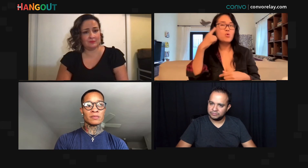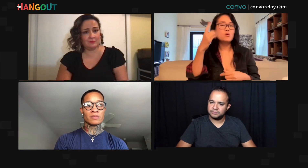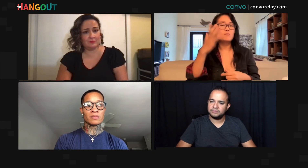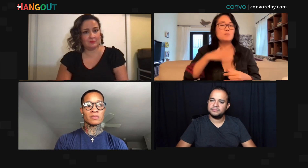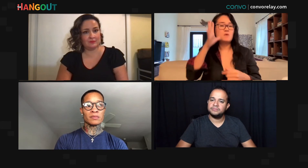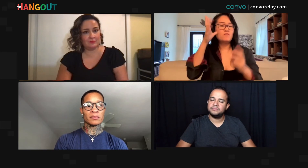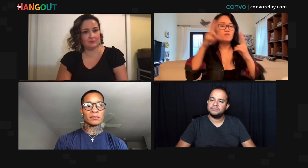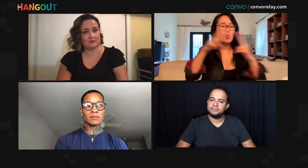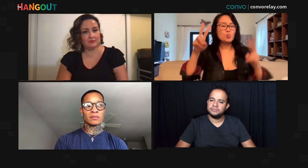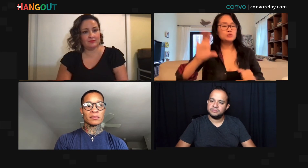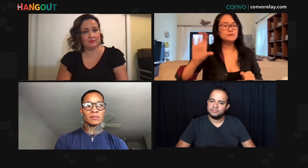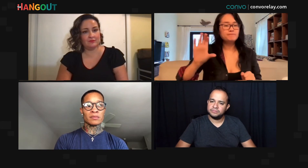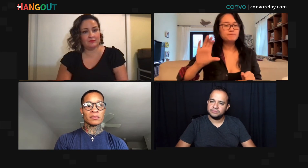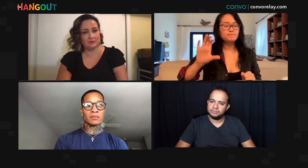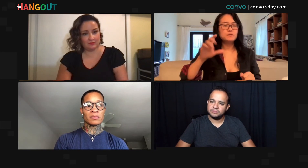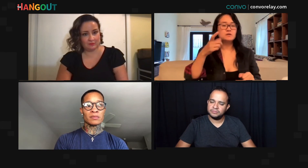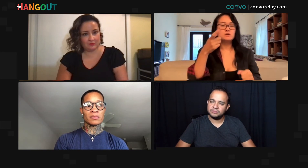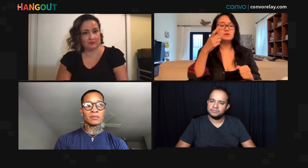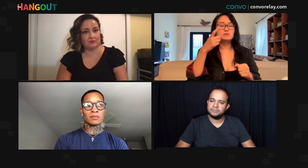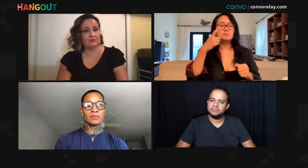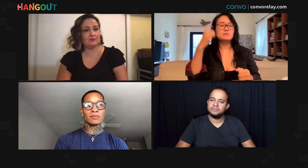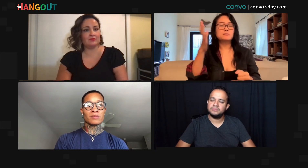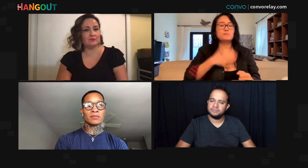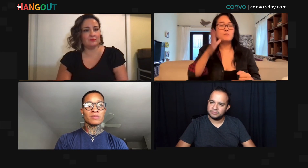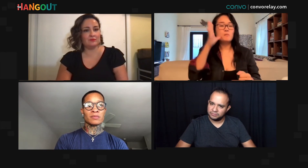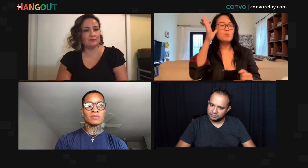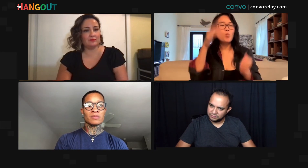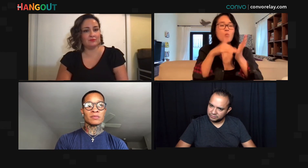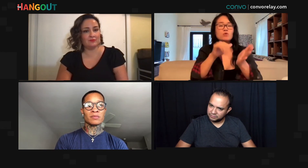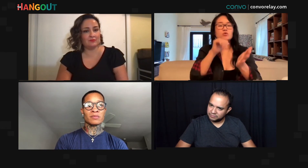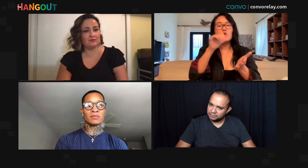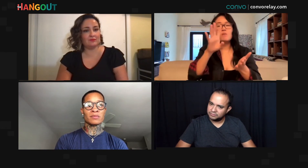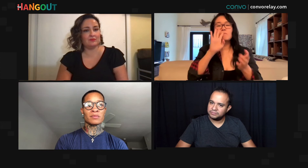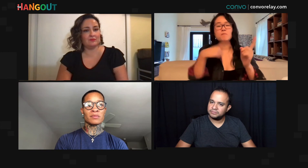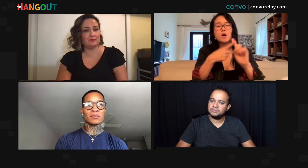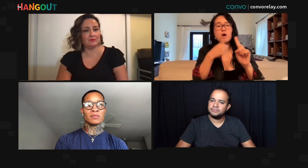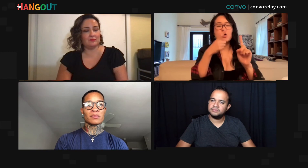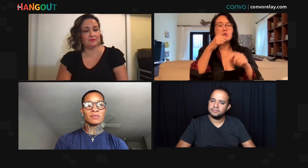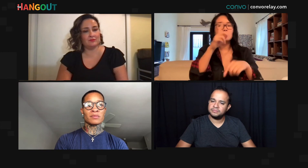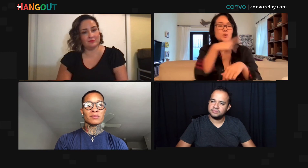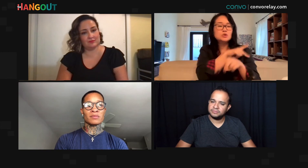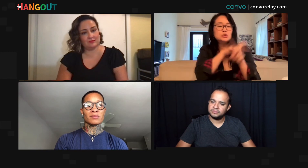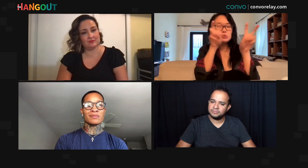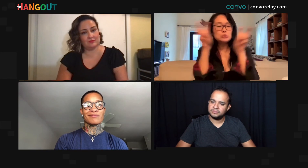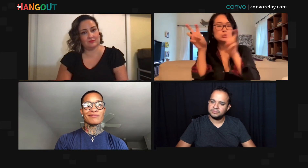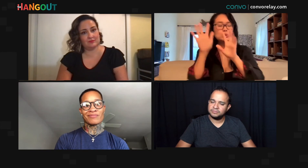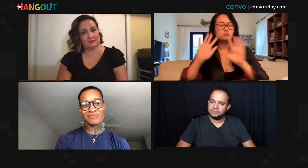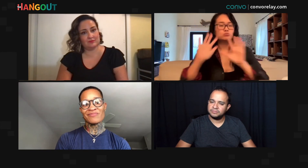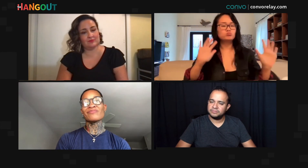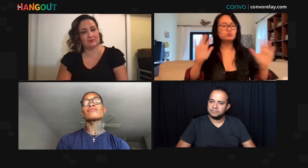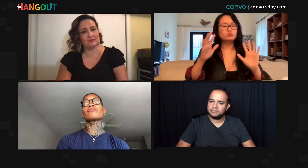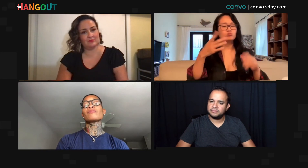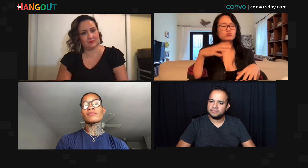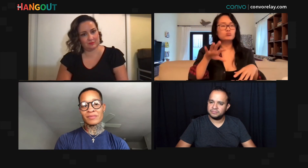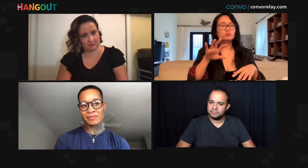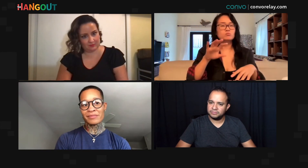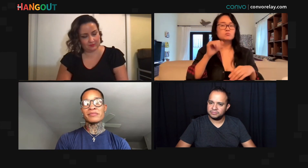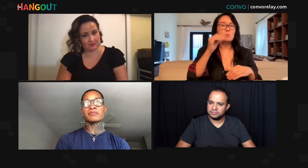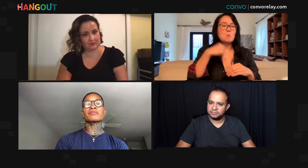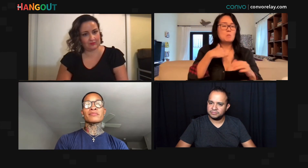parents were so chill about it. I thought they would be they're very conservative, so I didn't think they would be, and they always were ones that